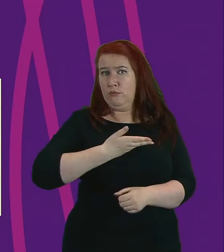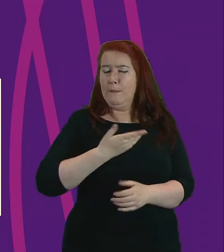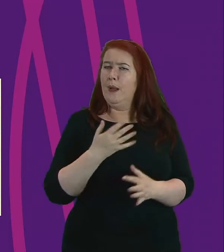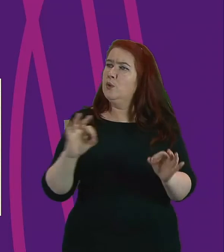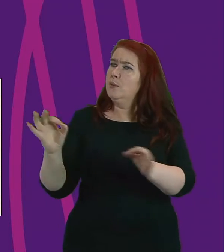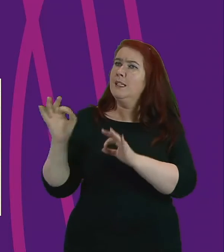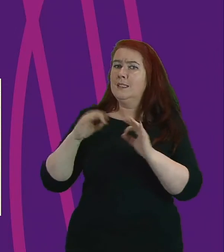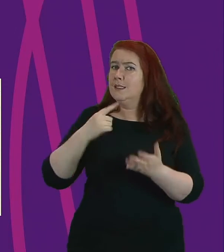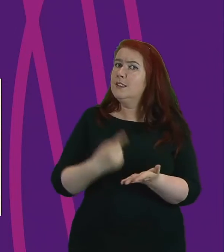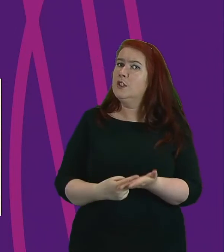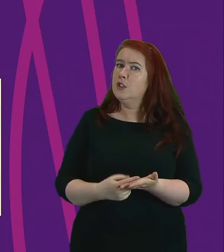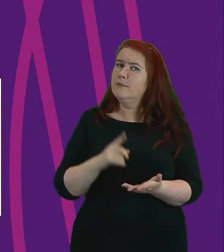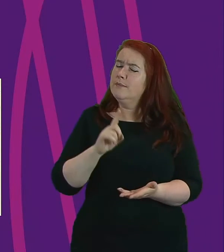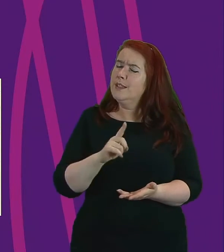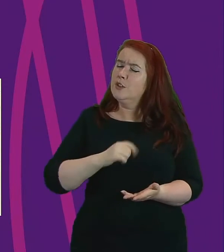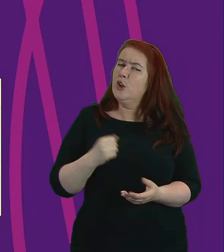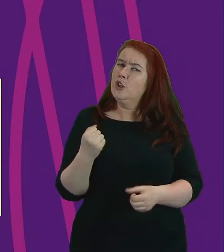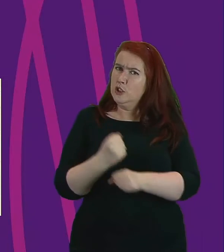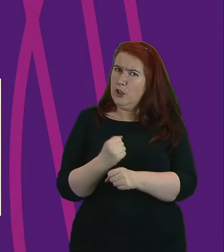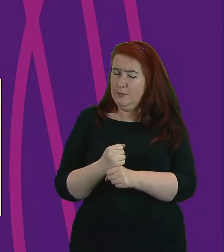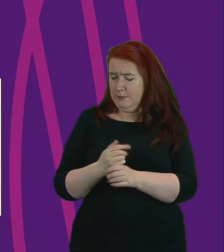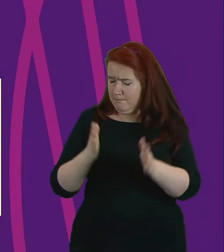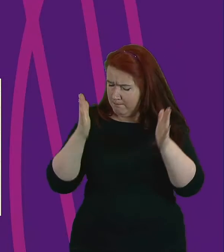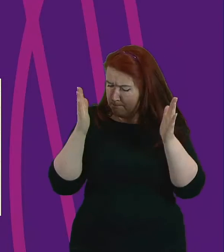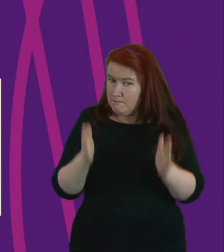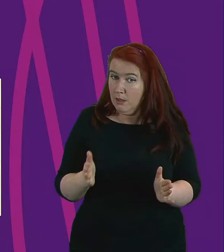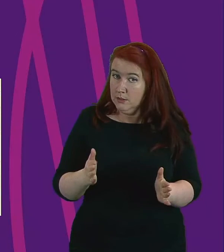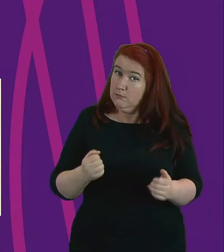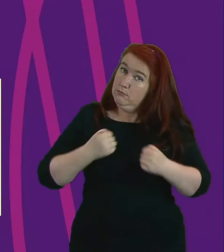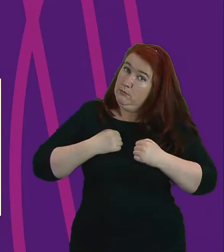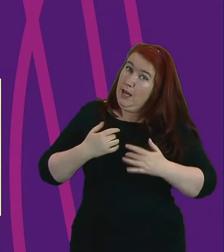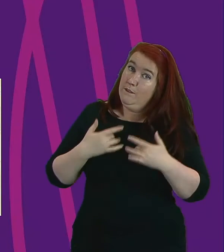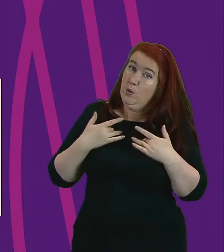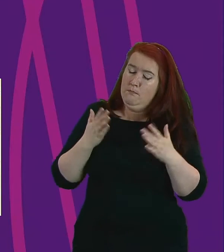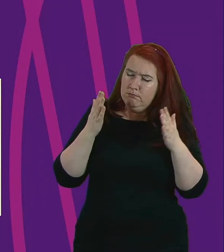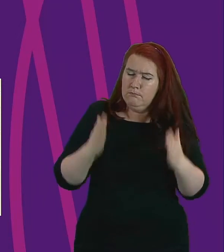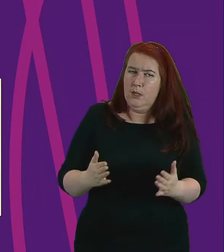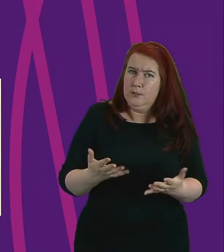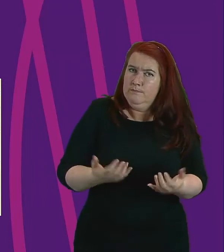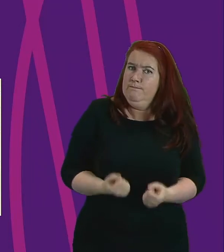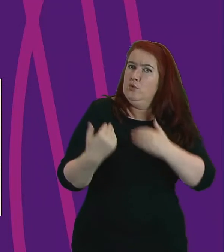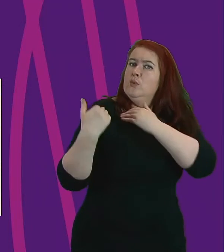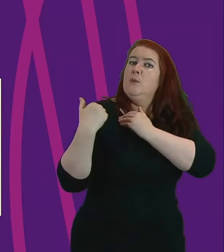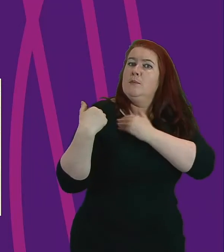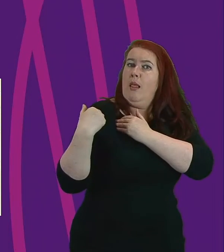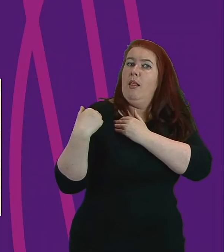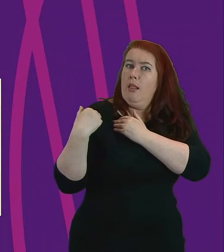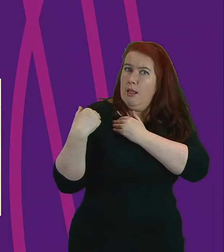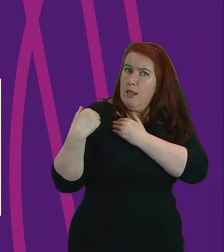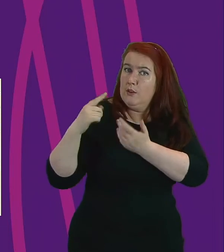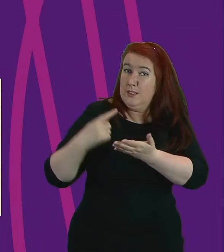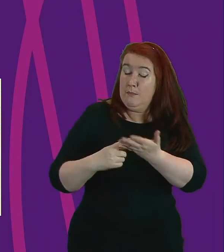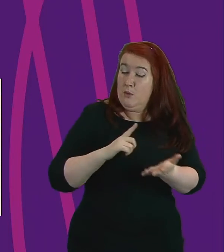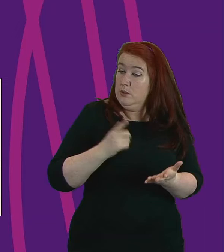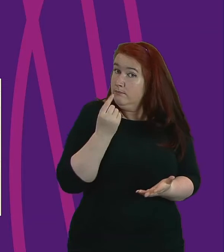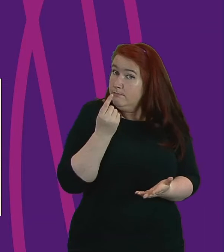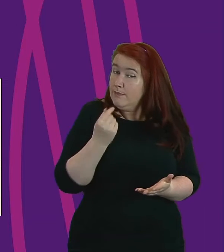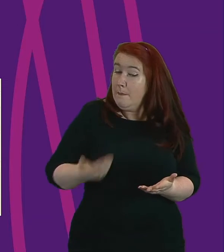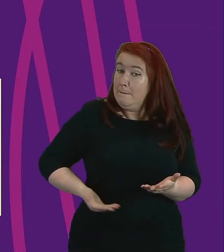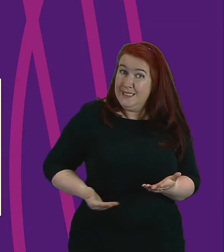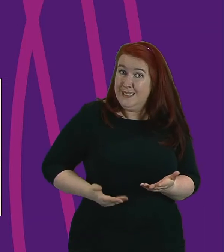else's. And the Scottish Government must, in my view, be responsible for those decisions, because businesses may be faced with